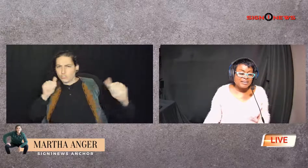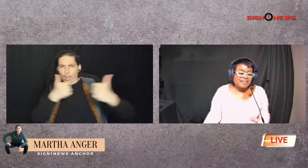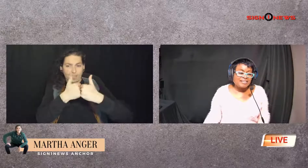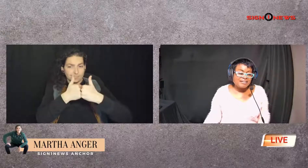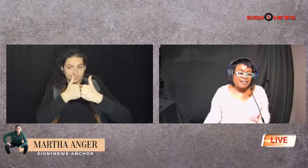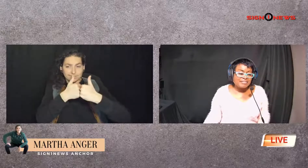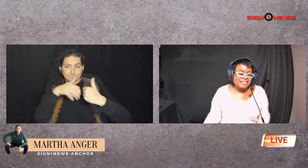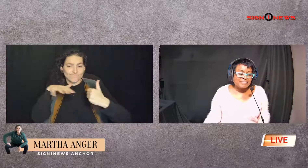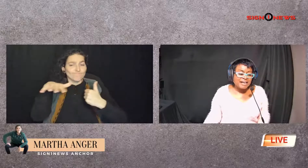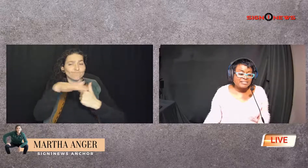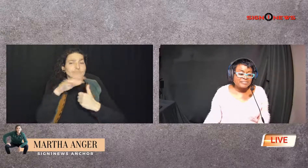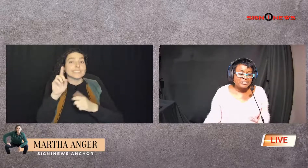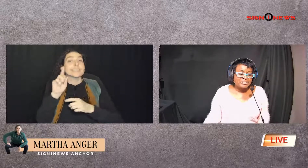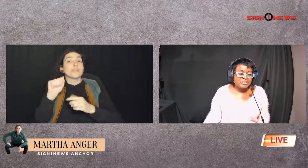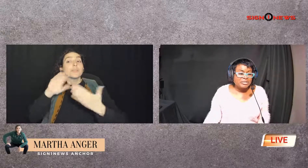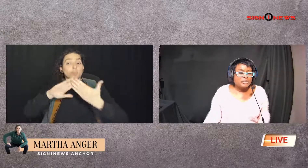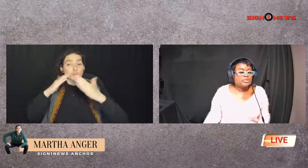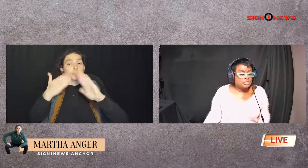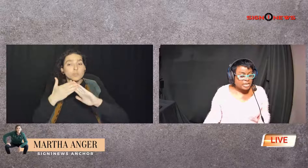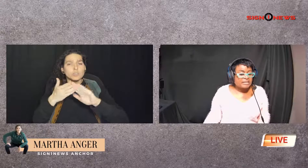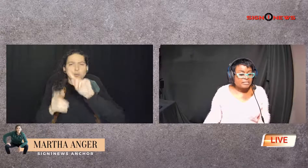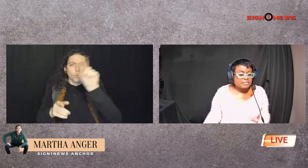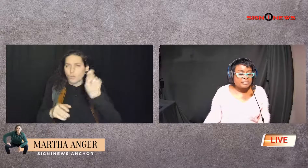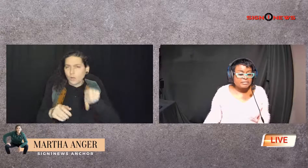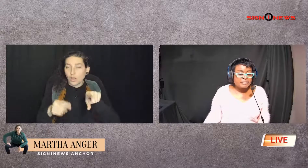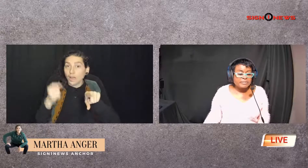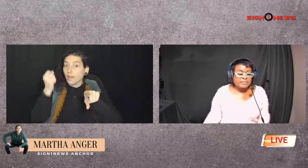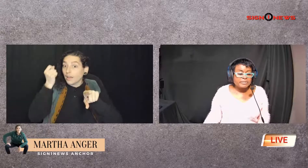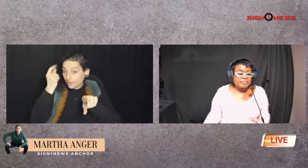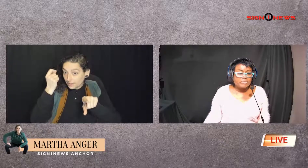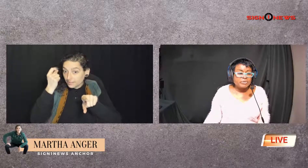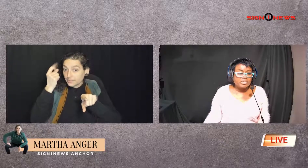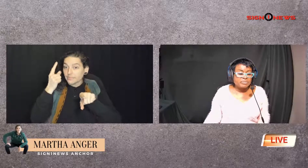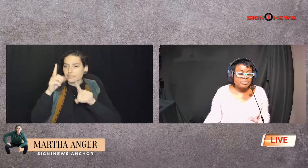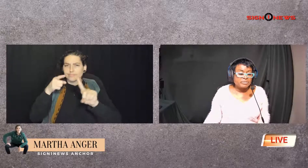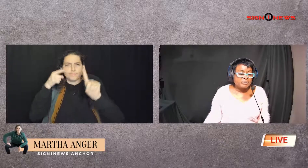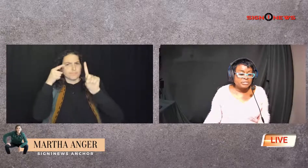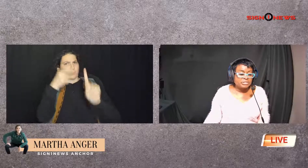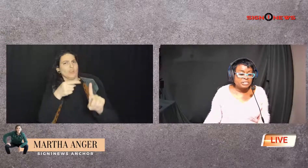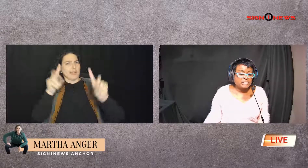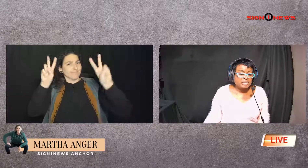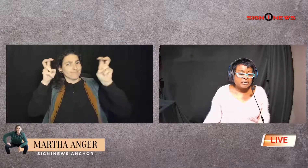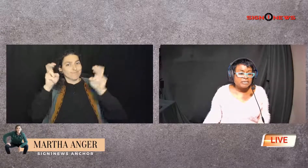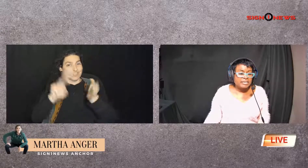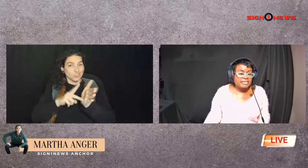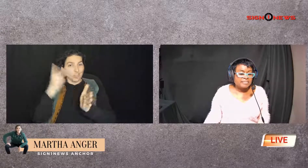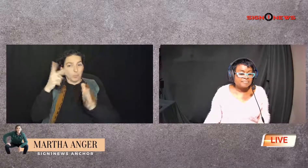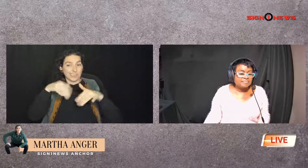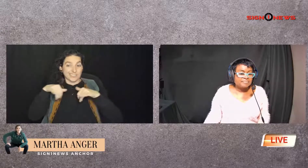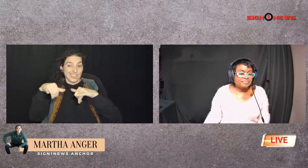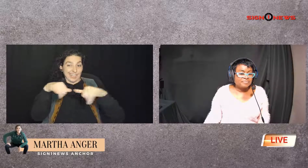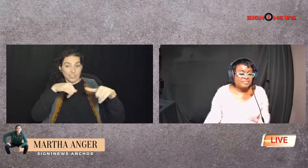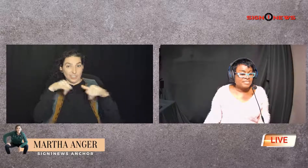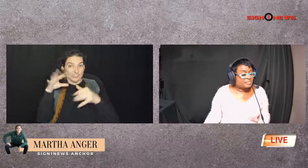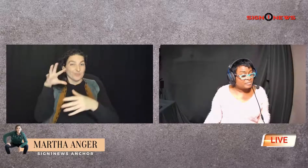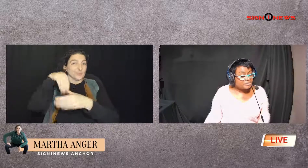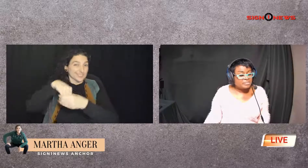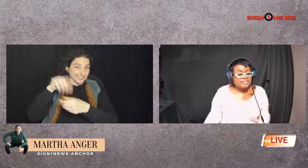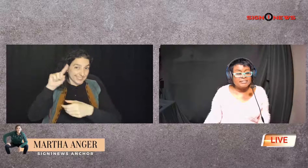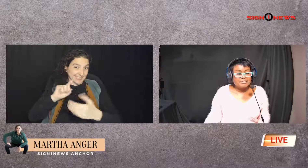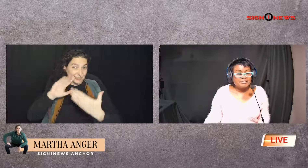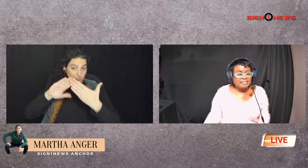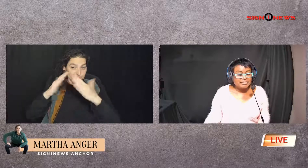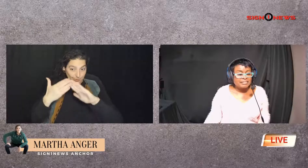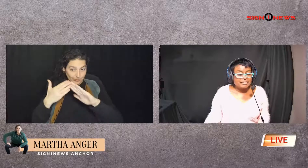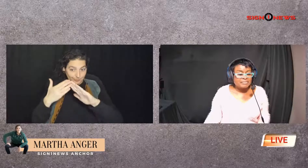Today, you're going to meet a young deaf activist who is challenging the disability community with questions like, is there a